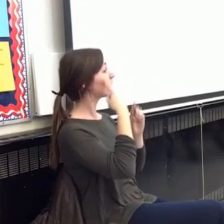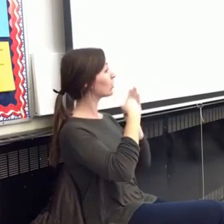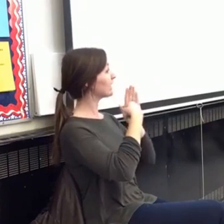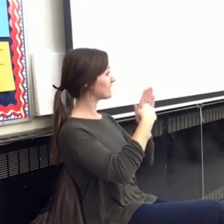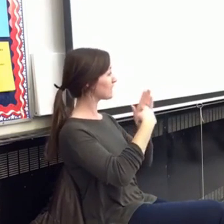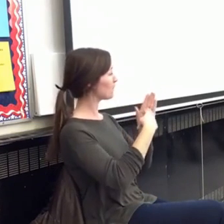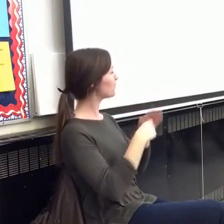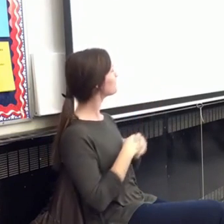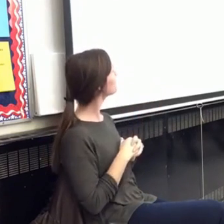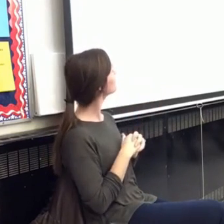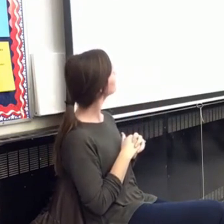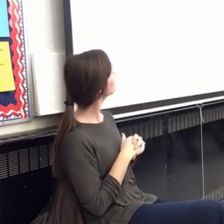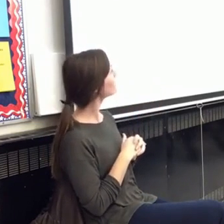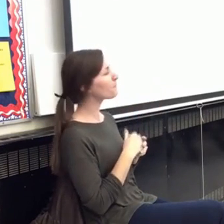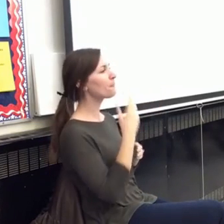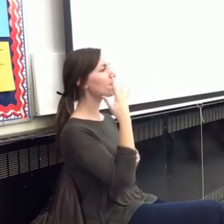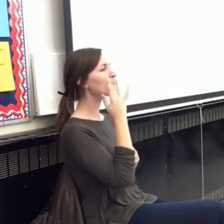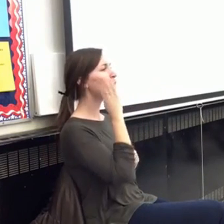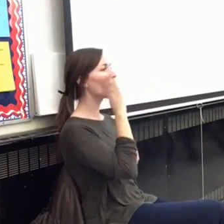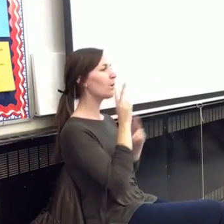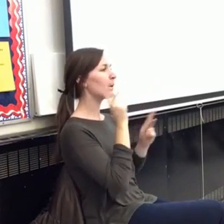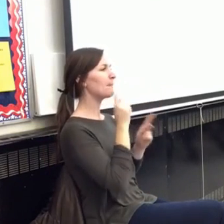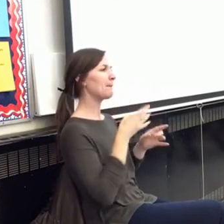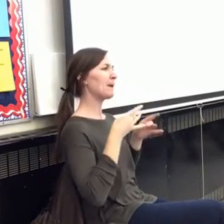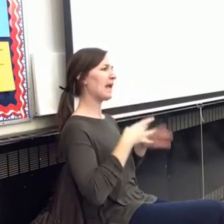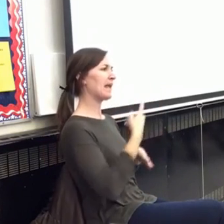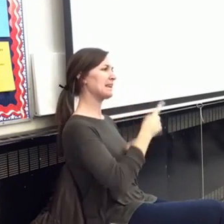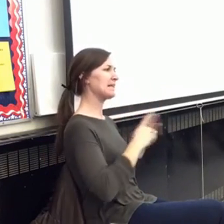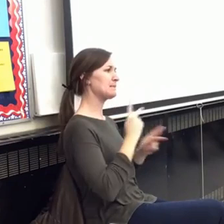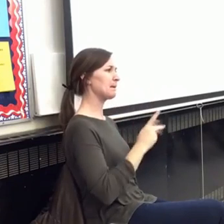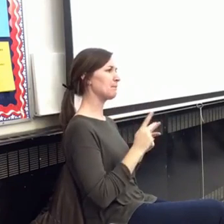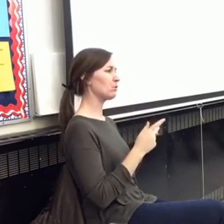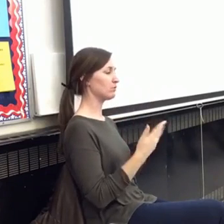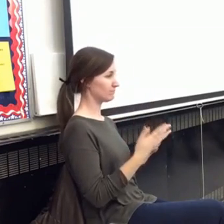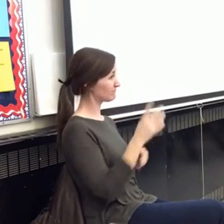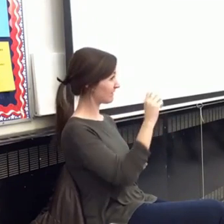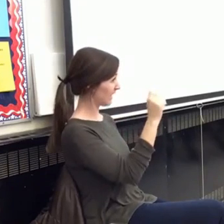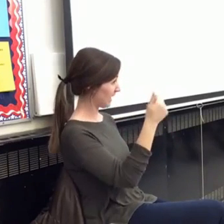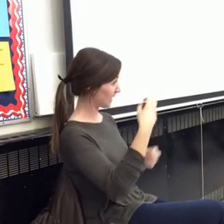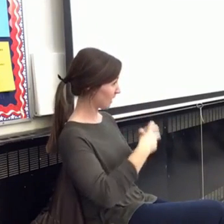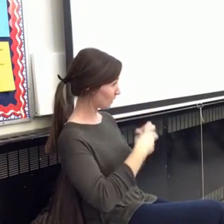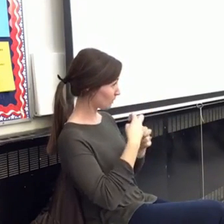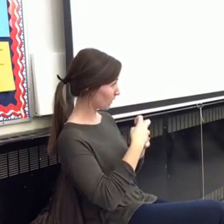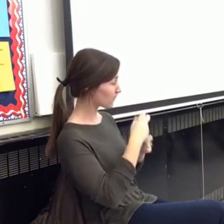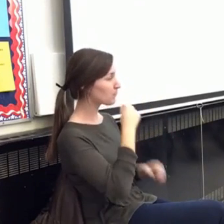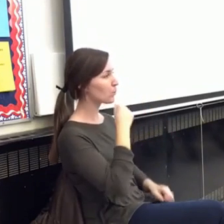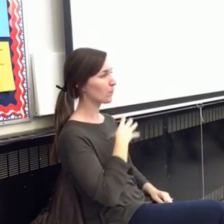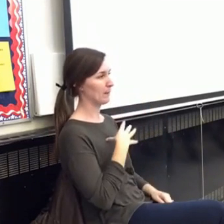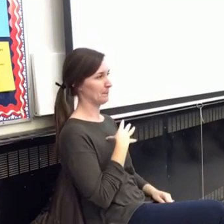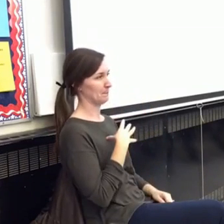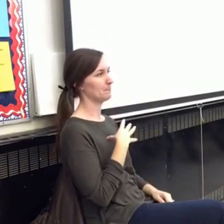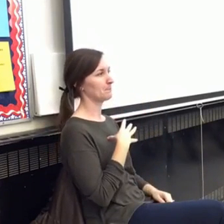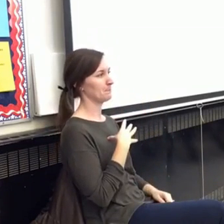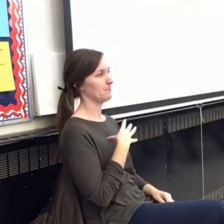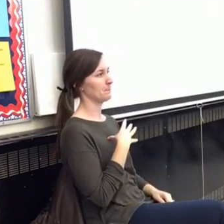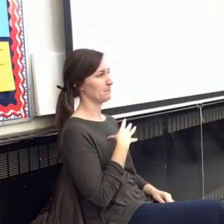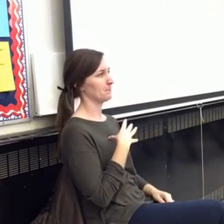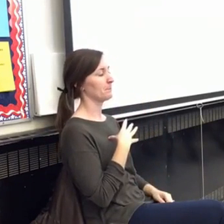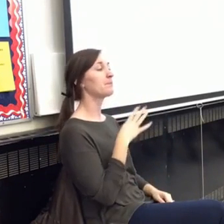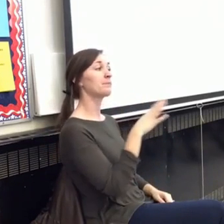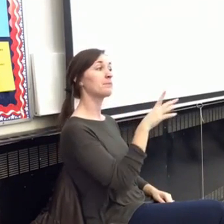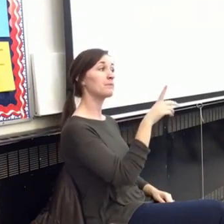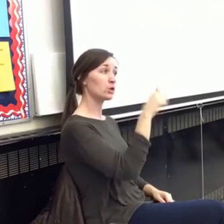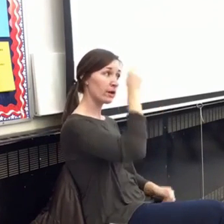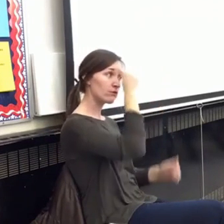example, why would people hate these people so much as well is another problem, is going to be women. You see, you have to remember that